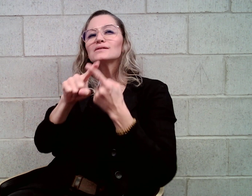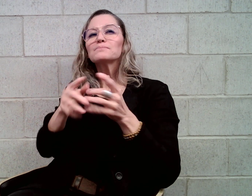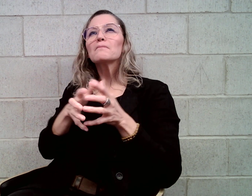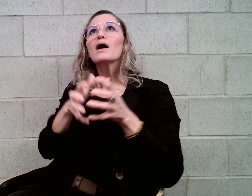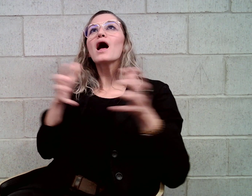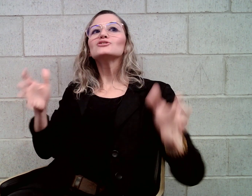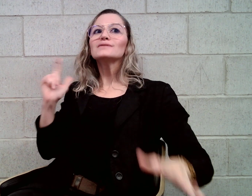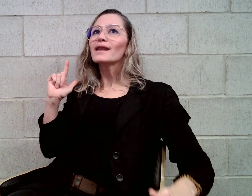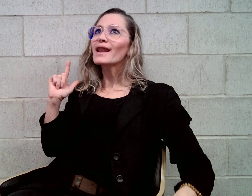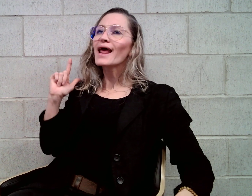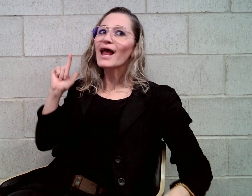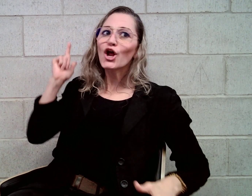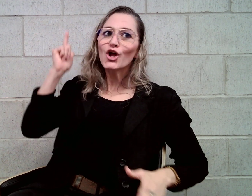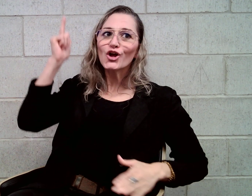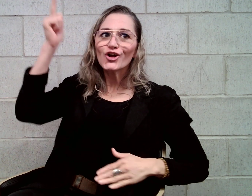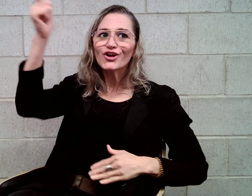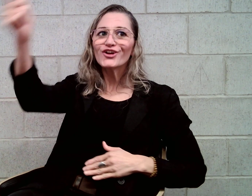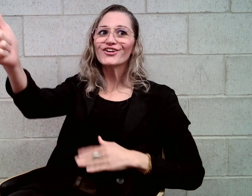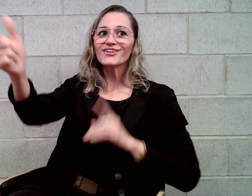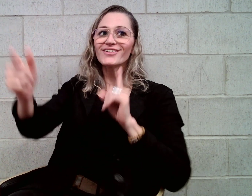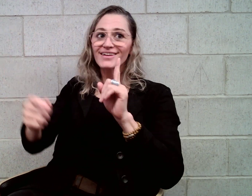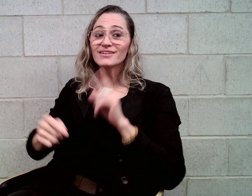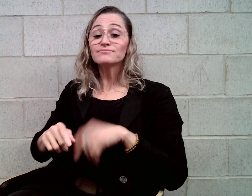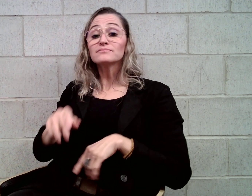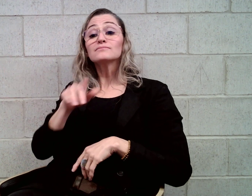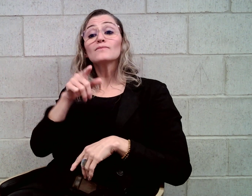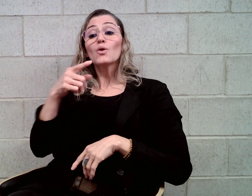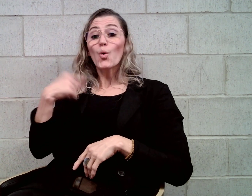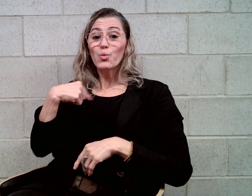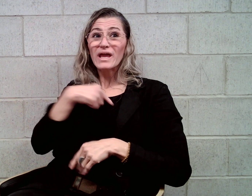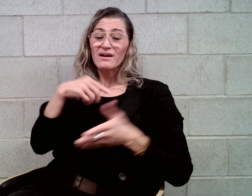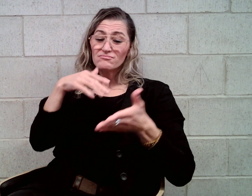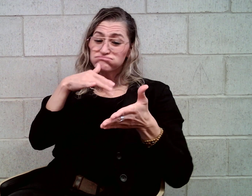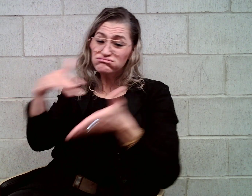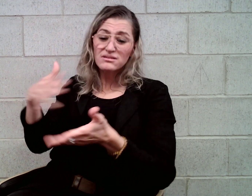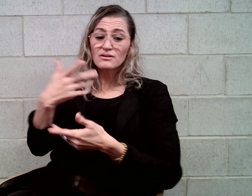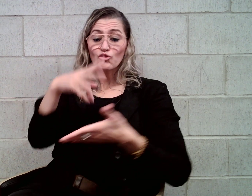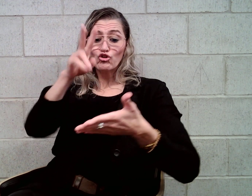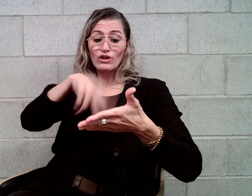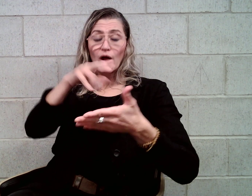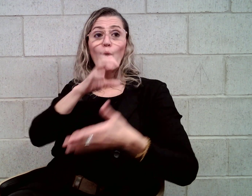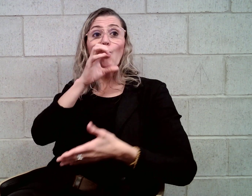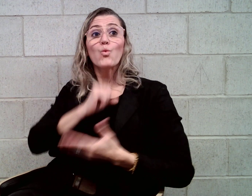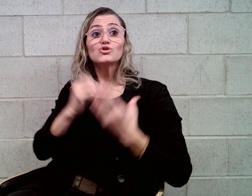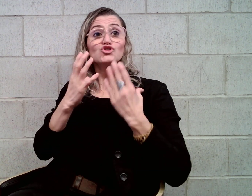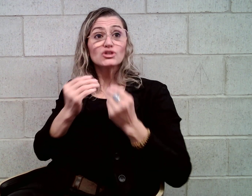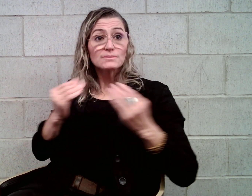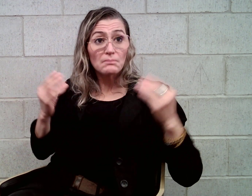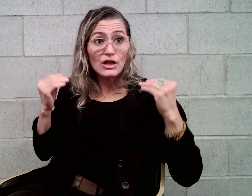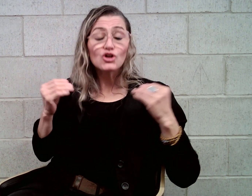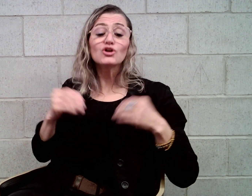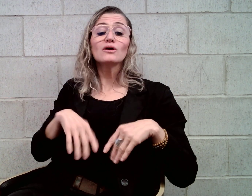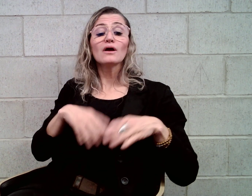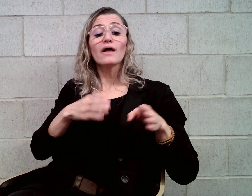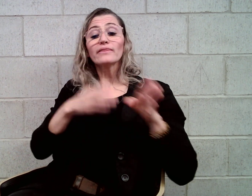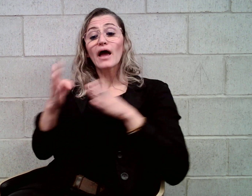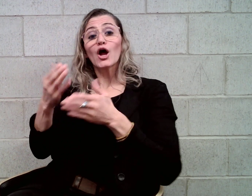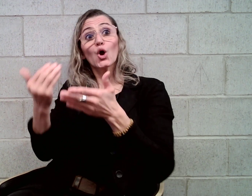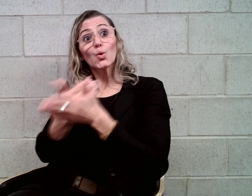but I didn't realize until much, much later just how much it had impacted